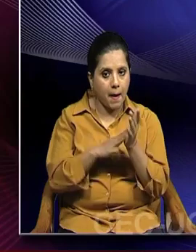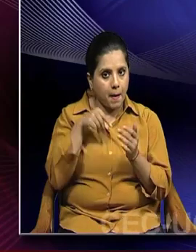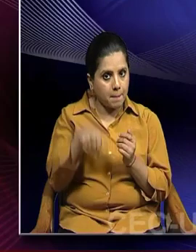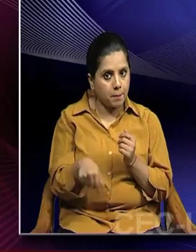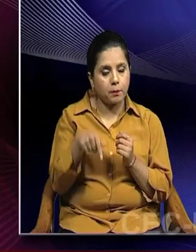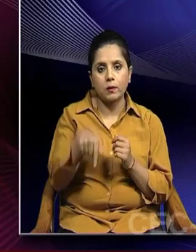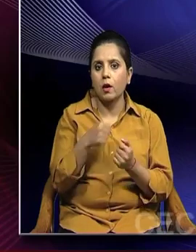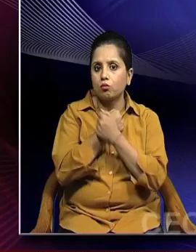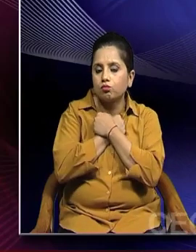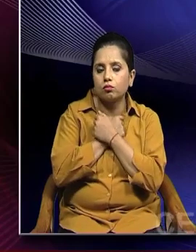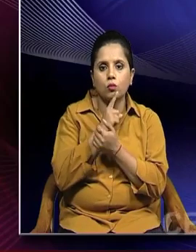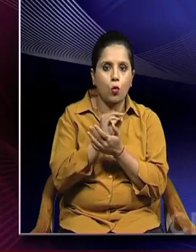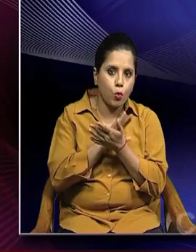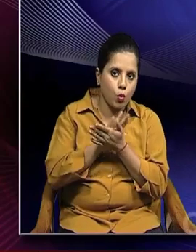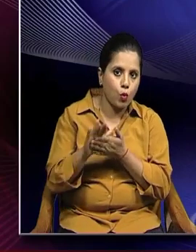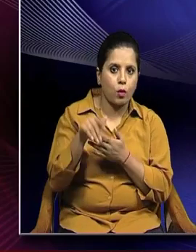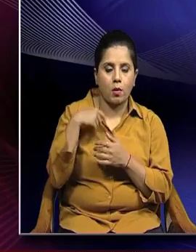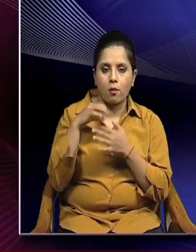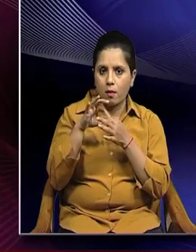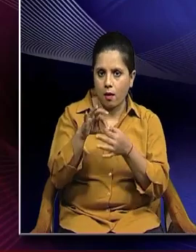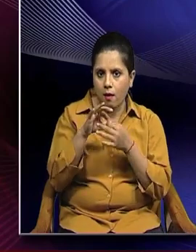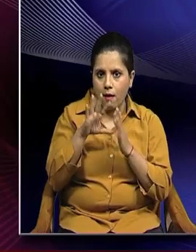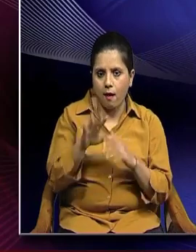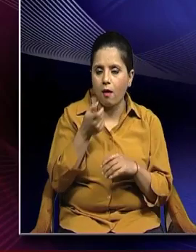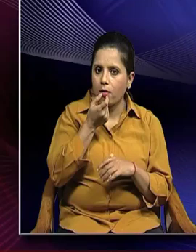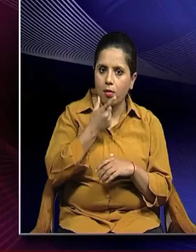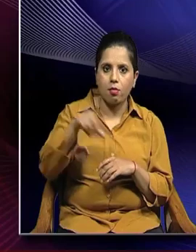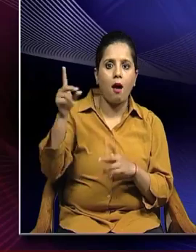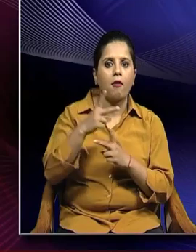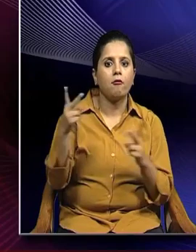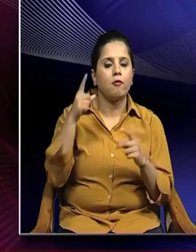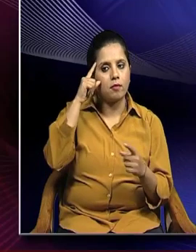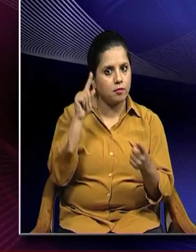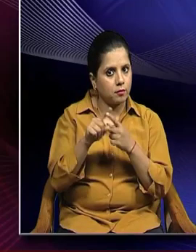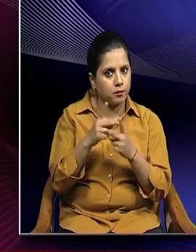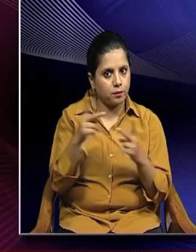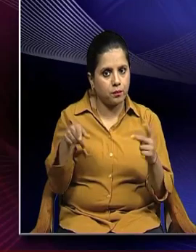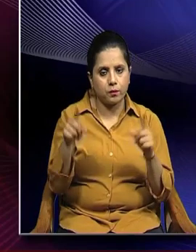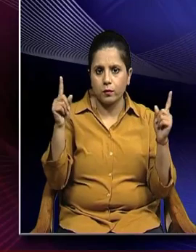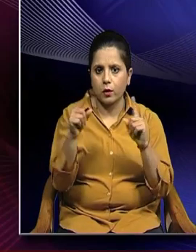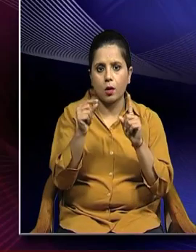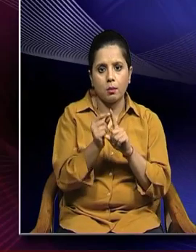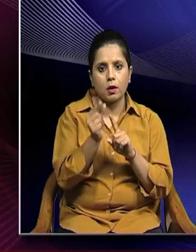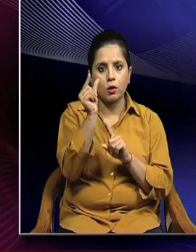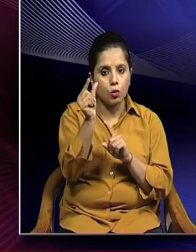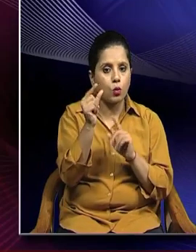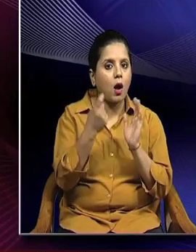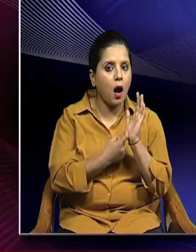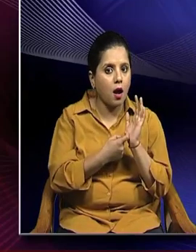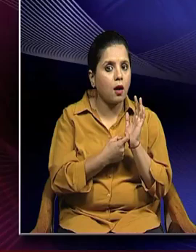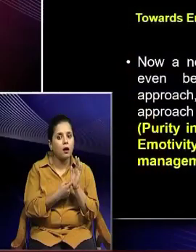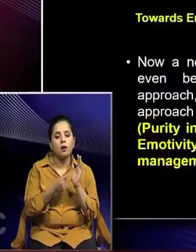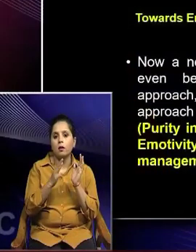purity in the relationship coupled with emotivity and mutuality. So, an acronym of PREM is given